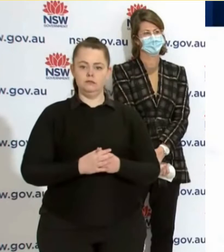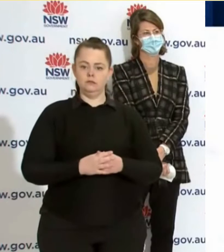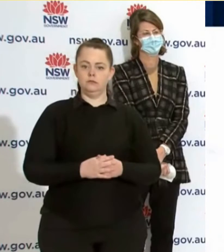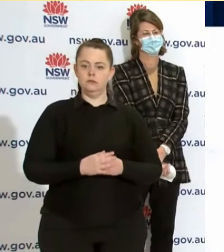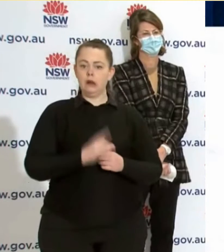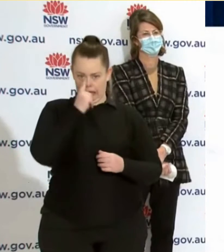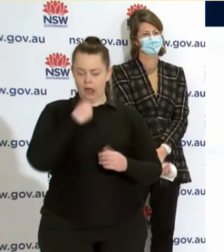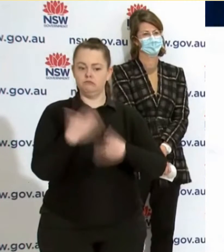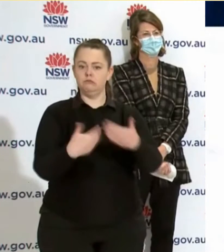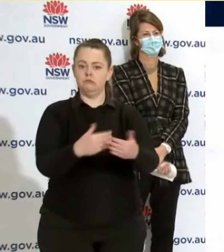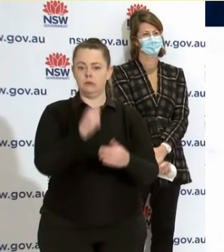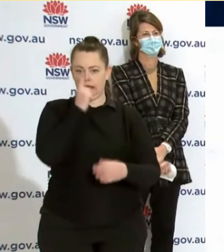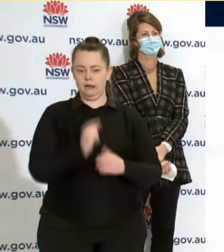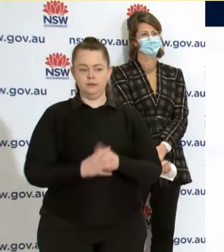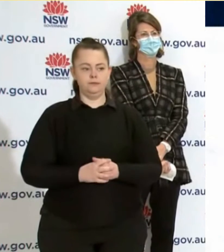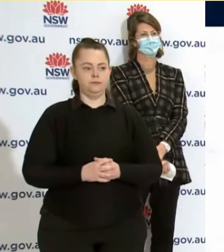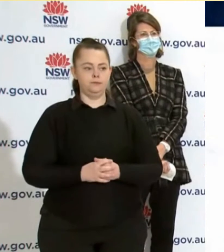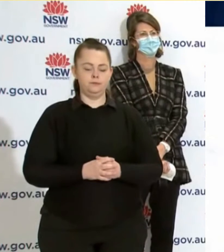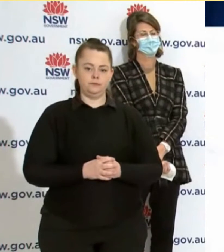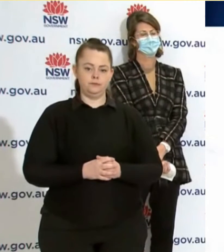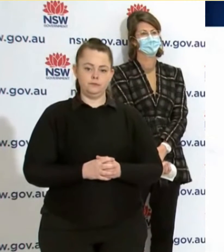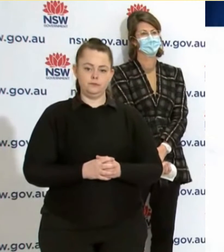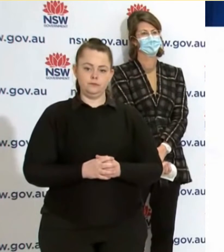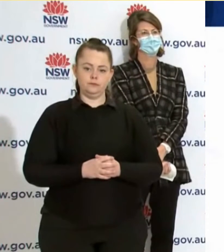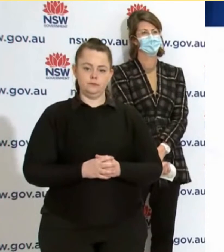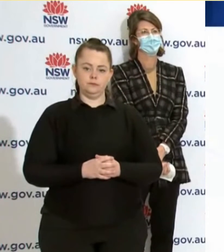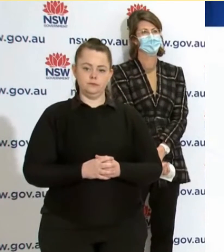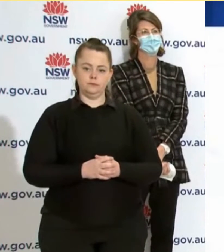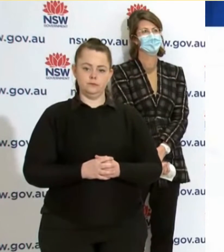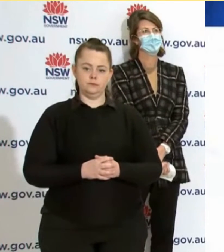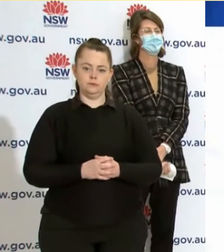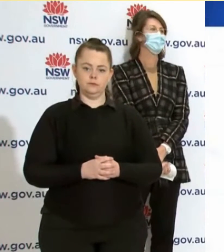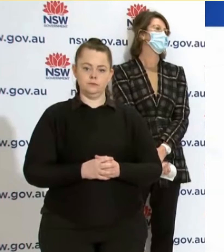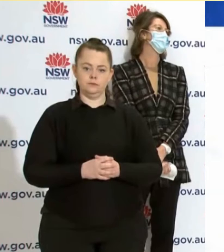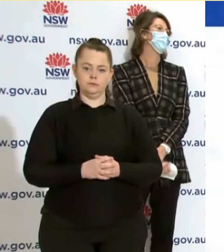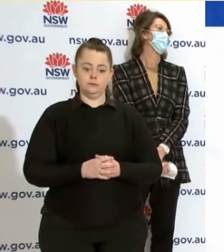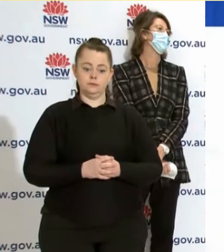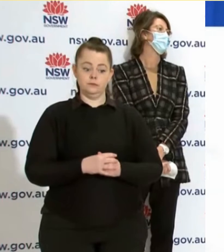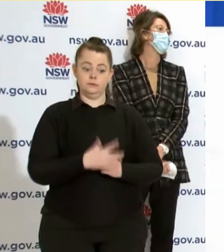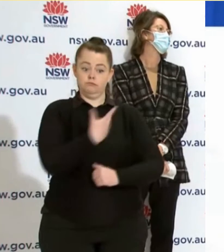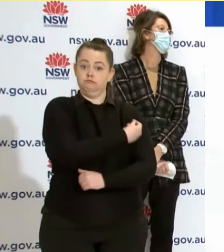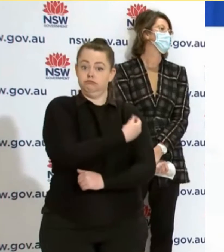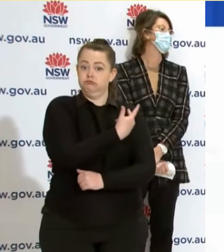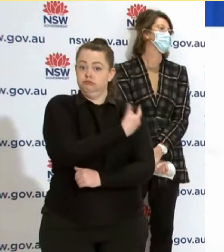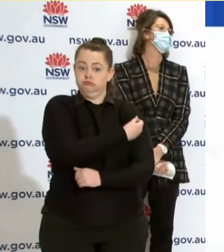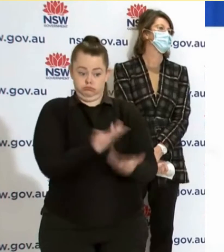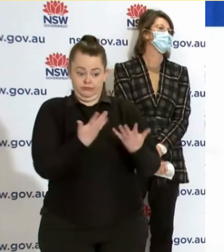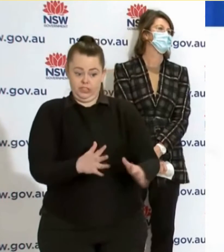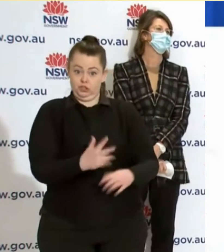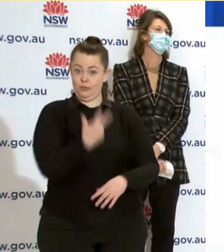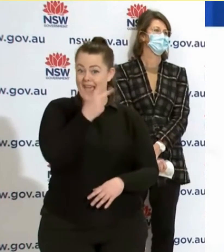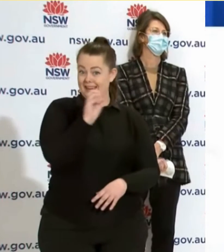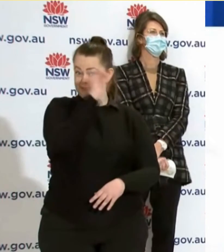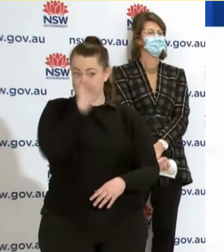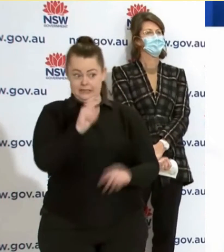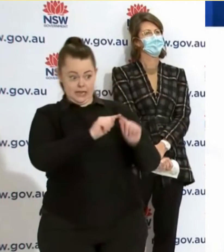to explain this important point about the fact that once you have 80% double dose vaccination coupled with the number of cases that have